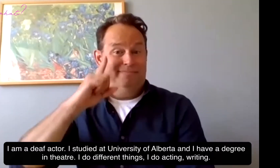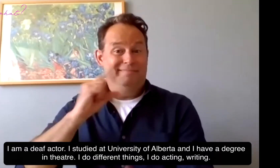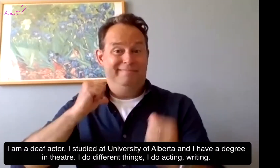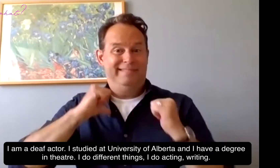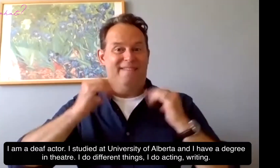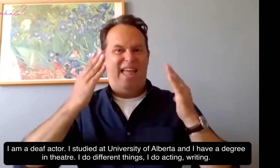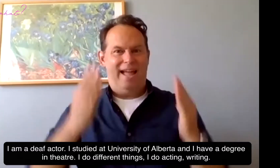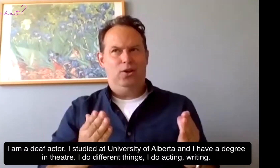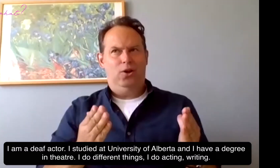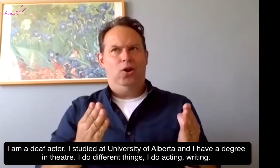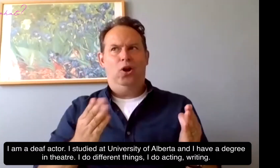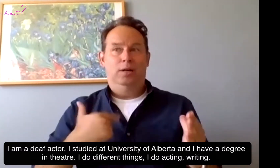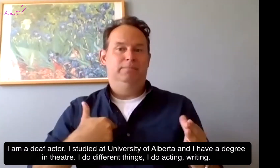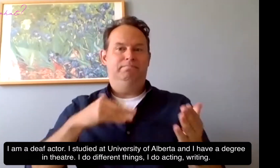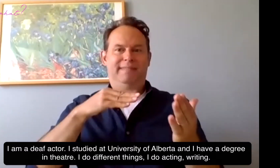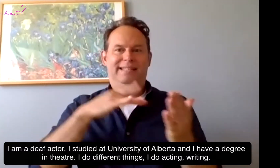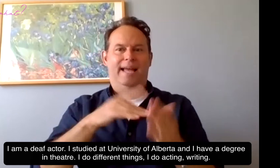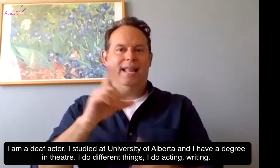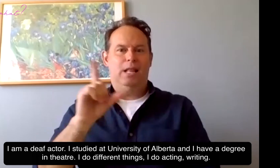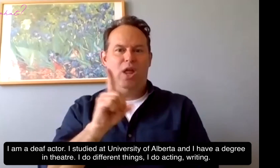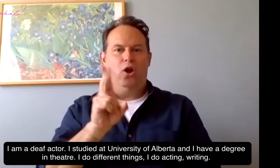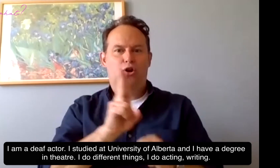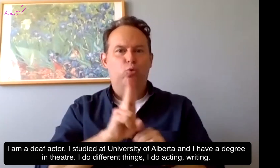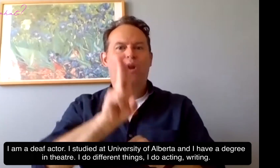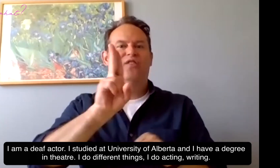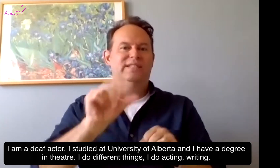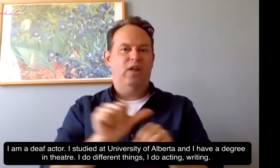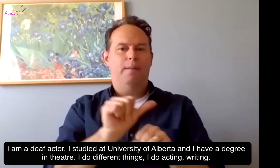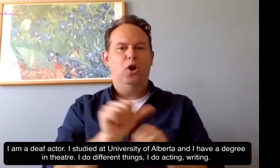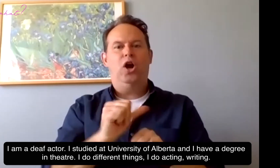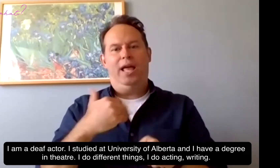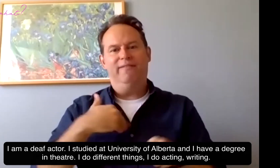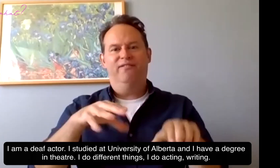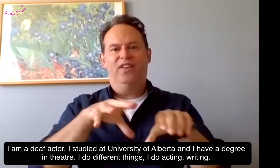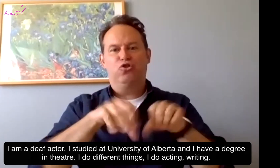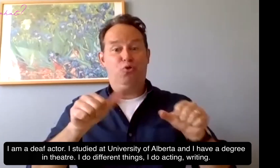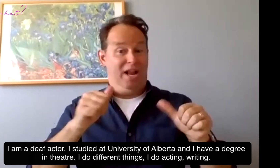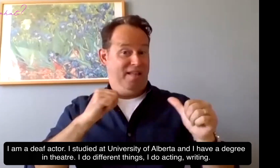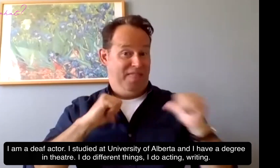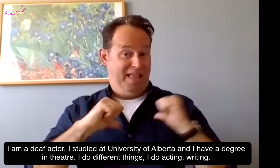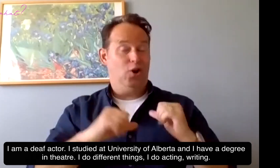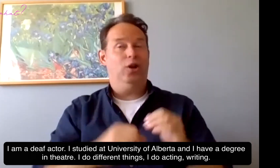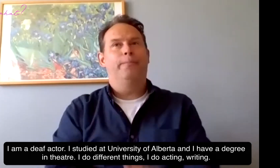I'm a Deaf actor. I studied at the University of Alberta and I have a degree in theatre.